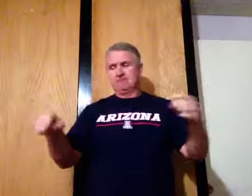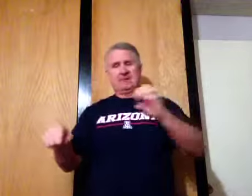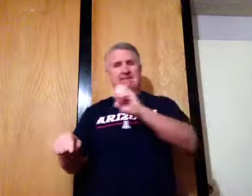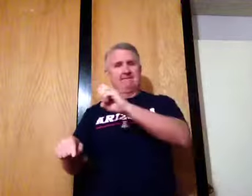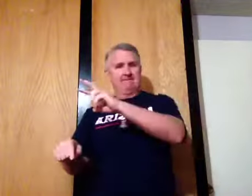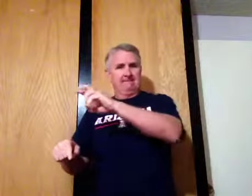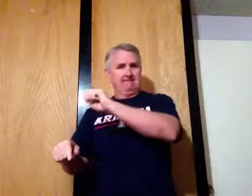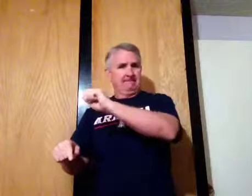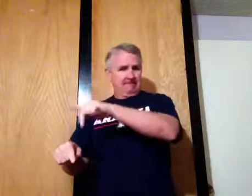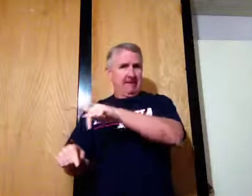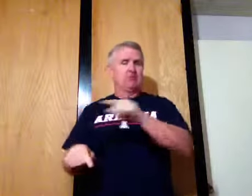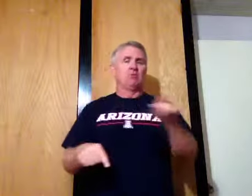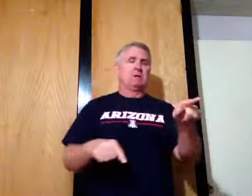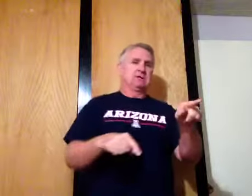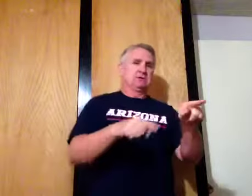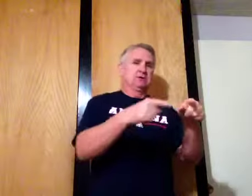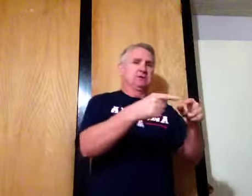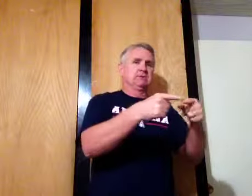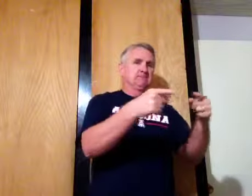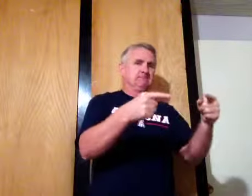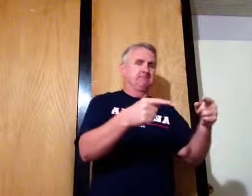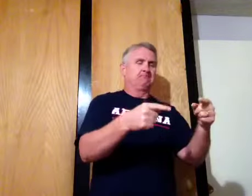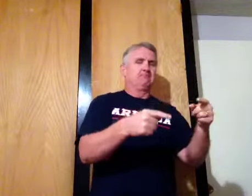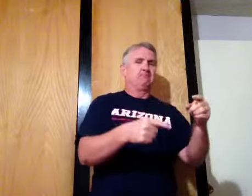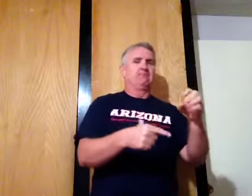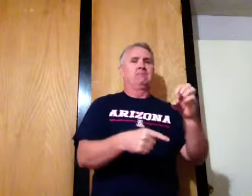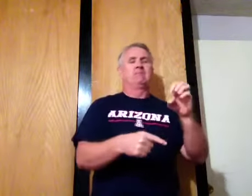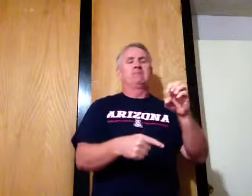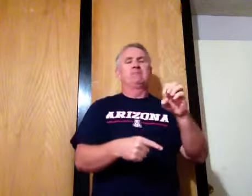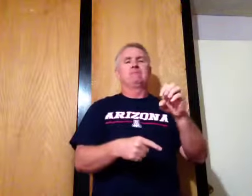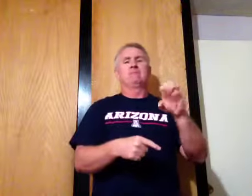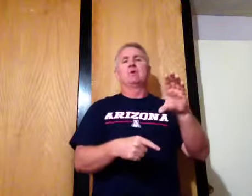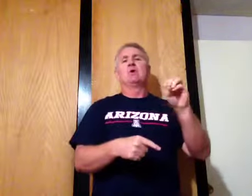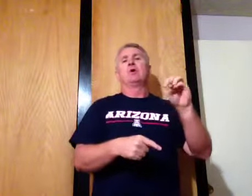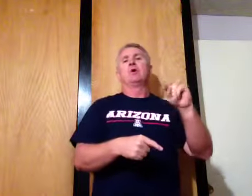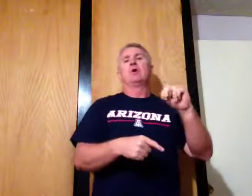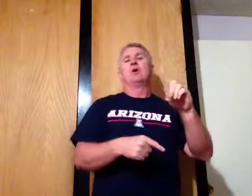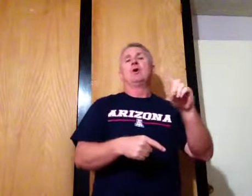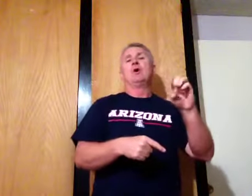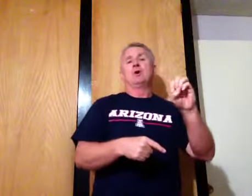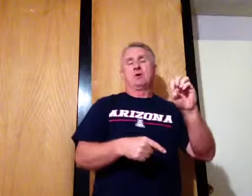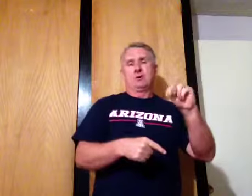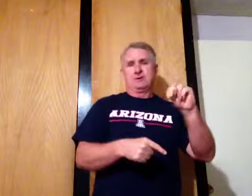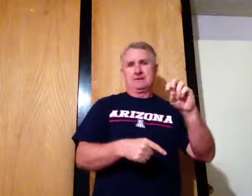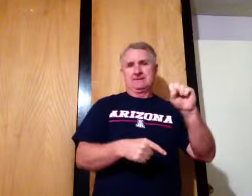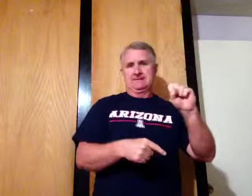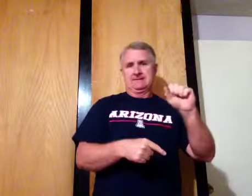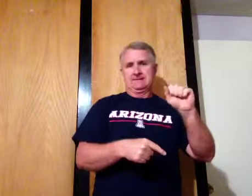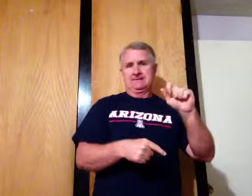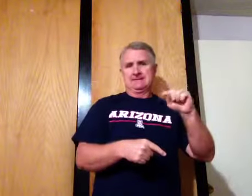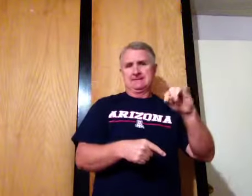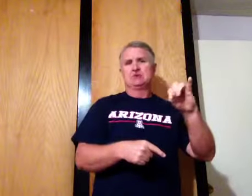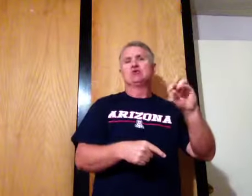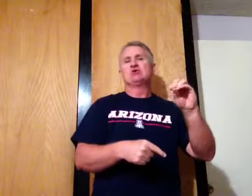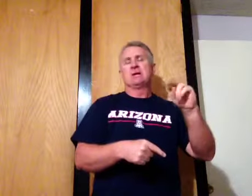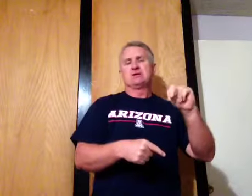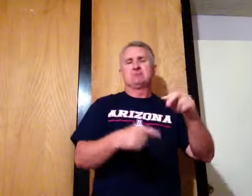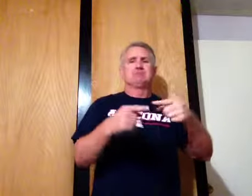and you transfer it into water in the gas form. Condensation is just the opposite, where you take water that is